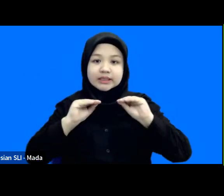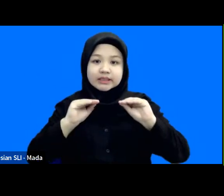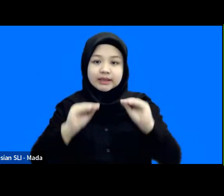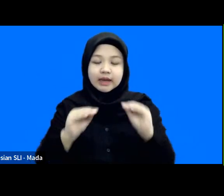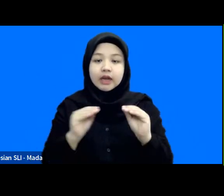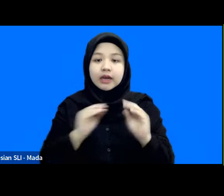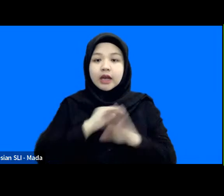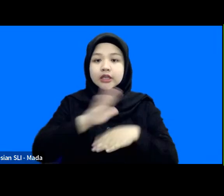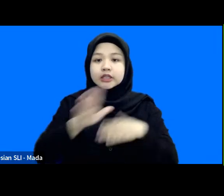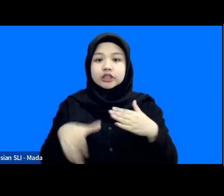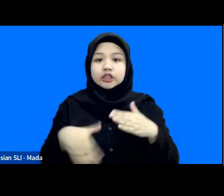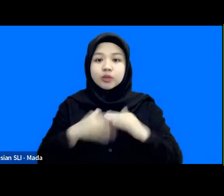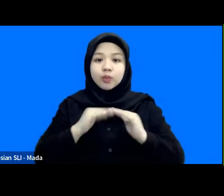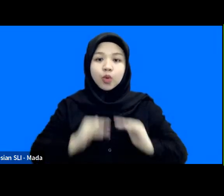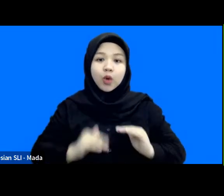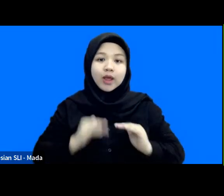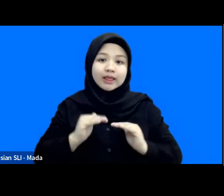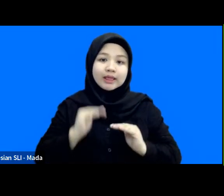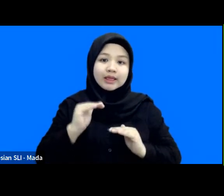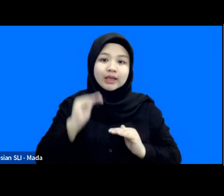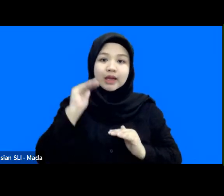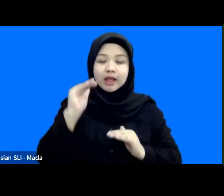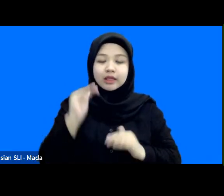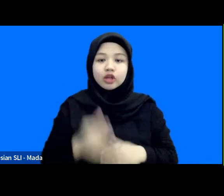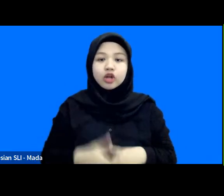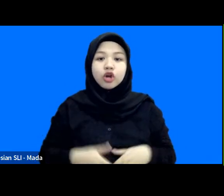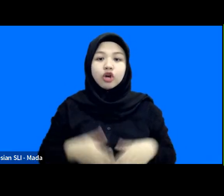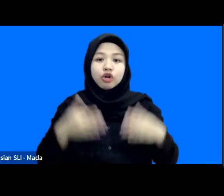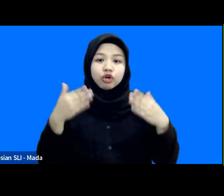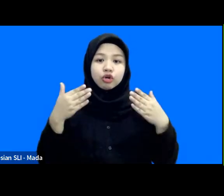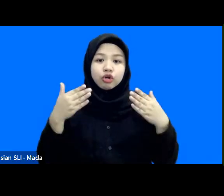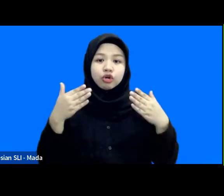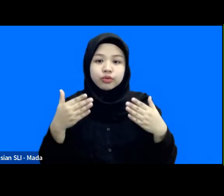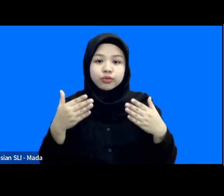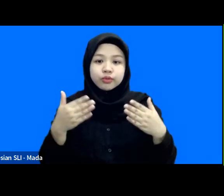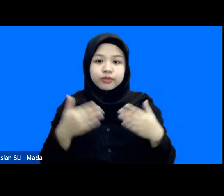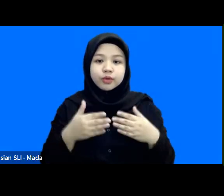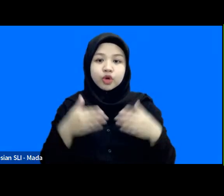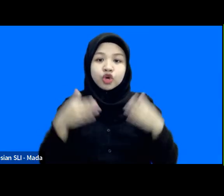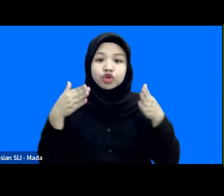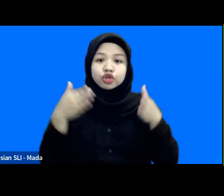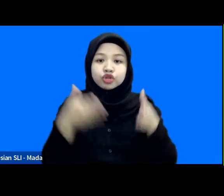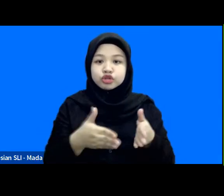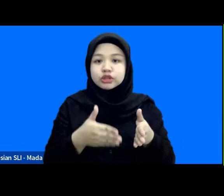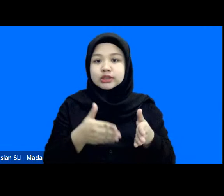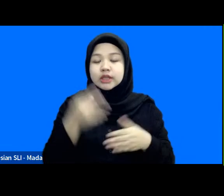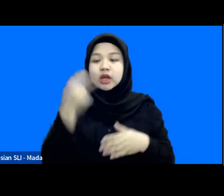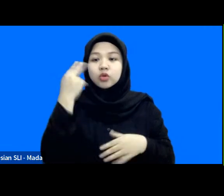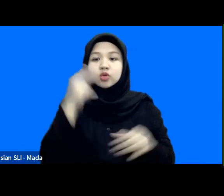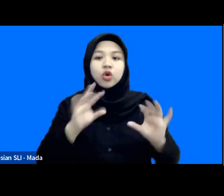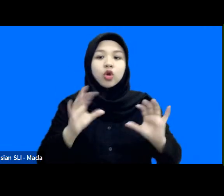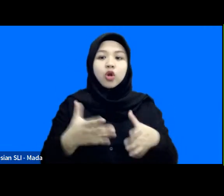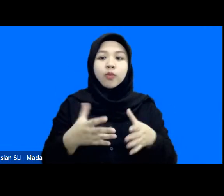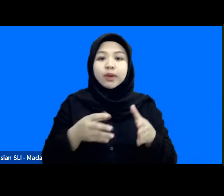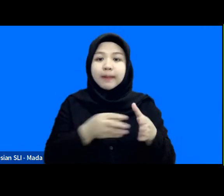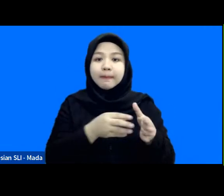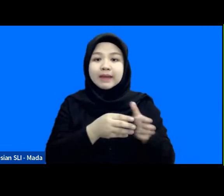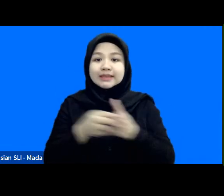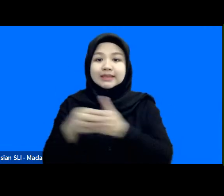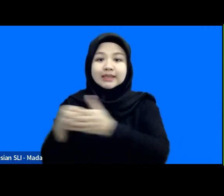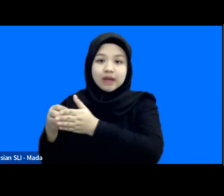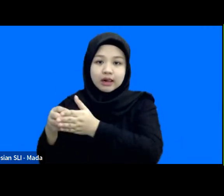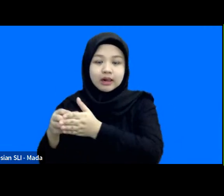Especially here, we are putting a more special attention to the vulnerable groups, and this is very important for our